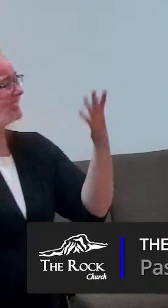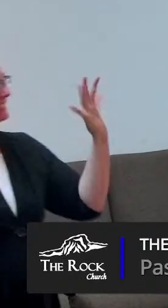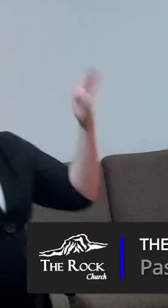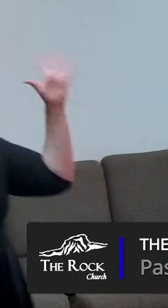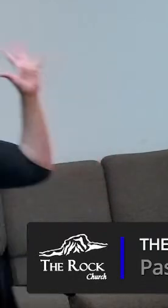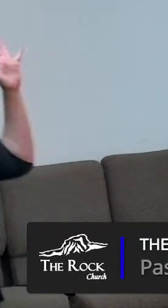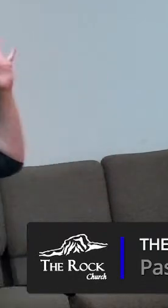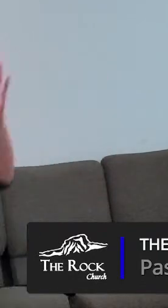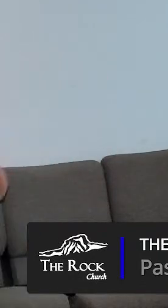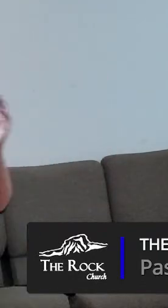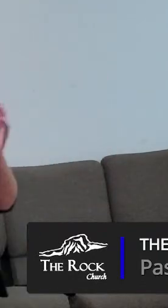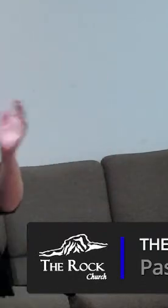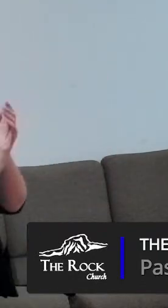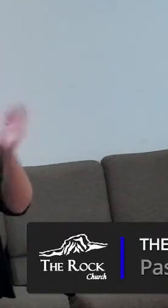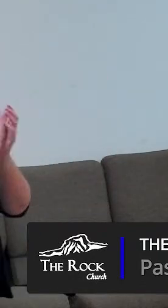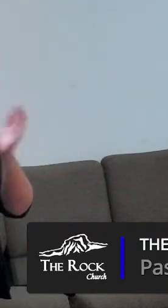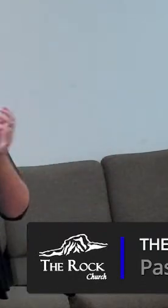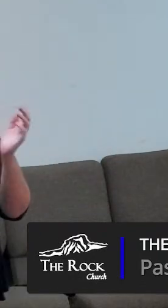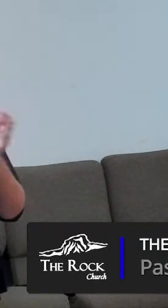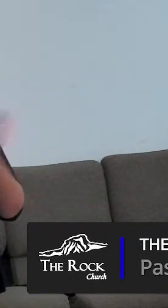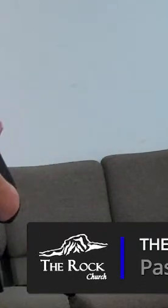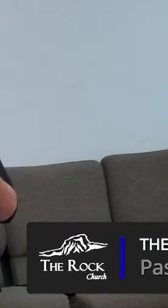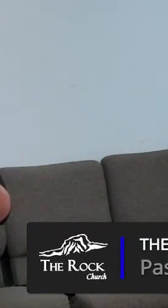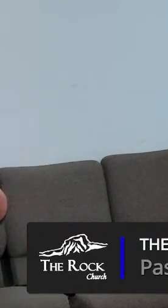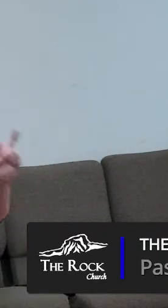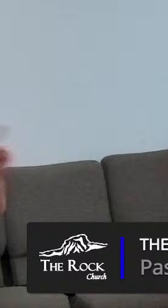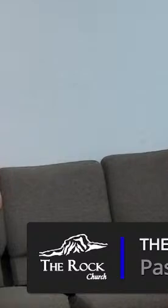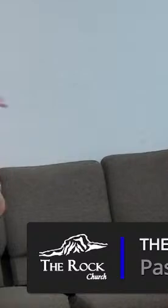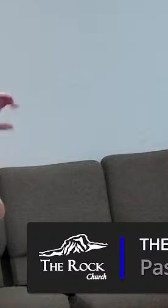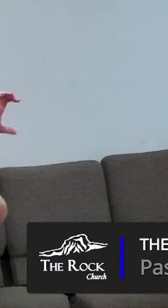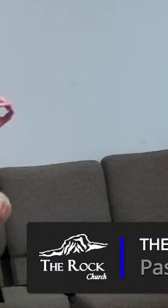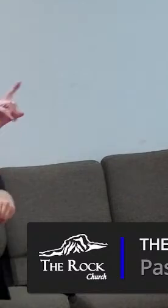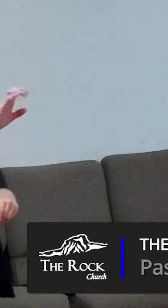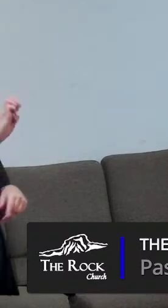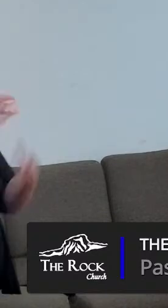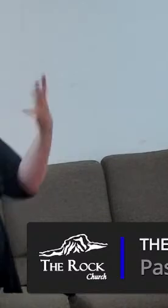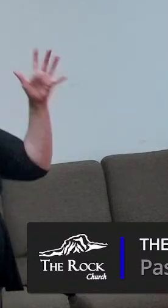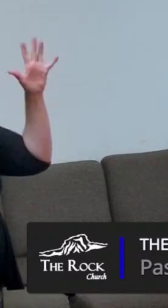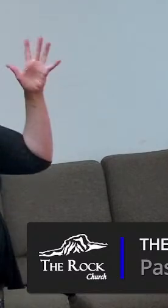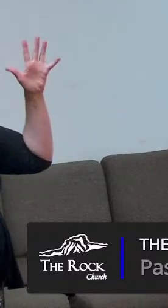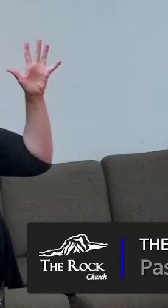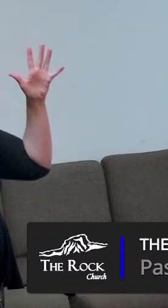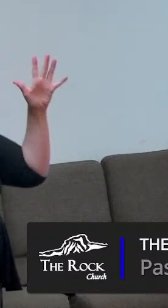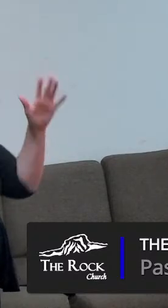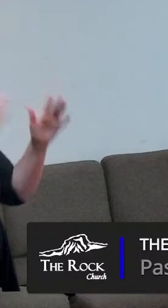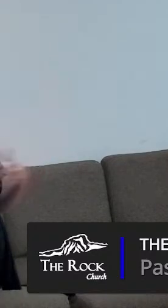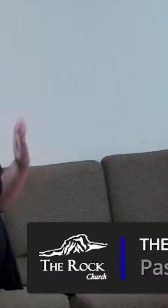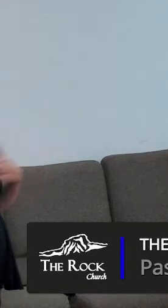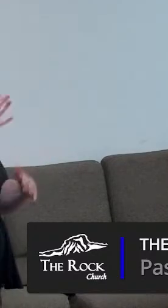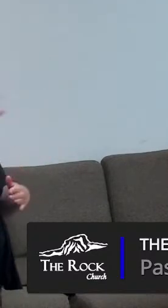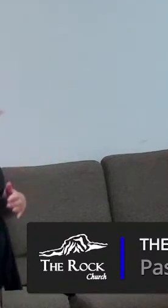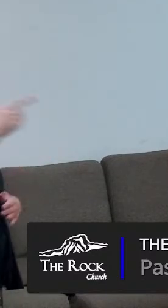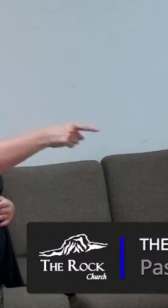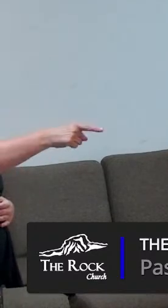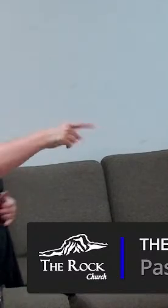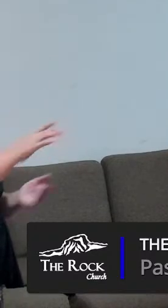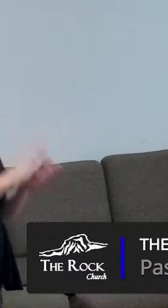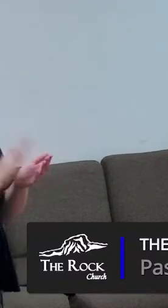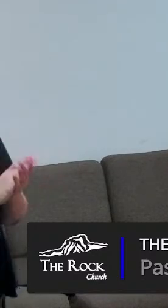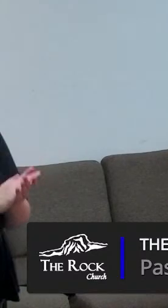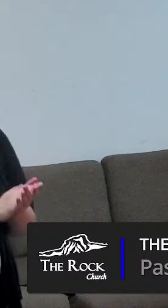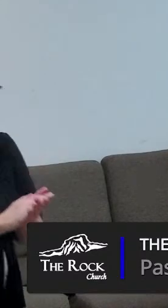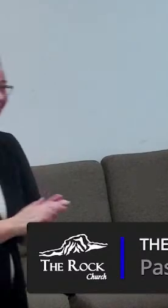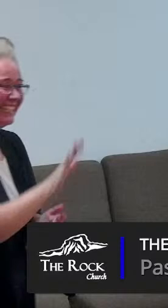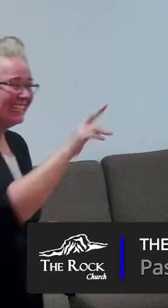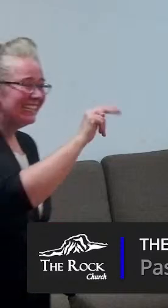Woo! Congratulations. Congratulations. That's one happy mama right there.